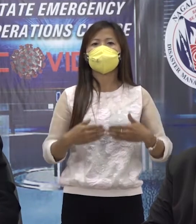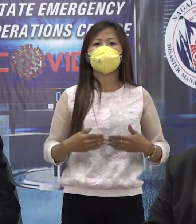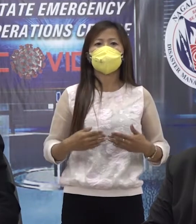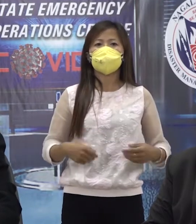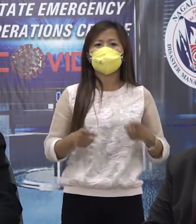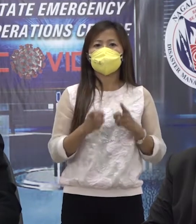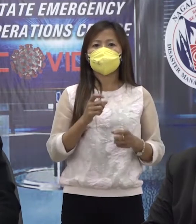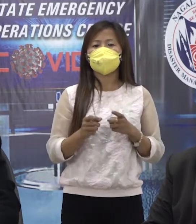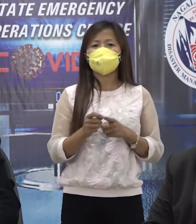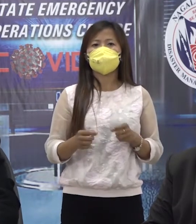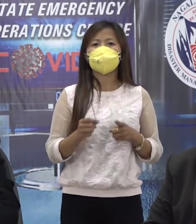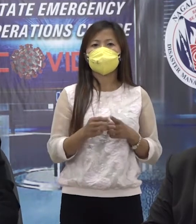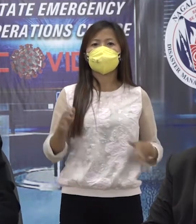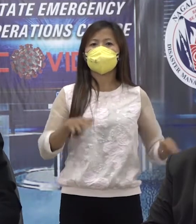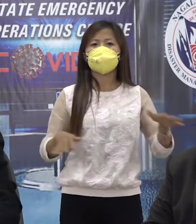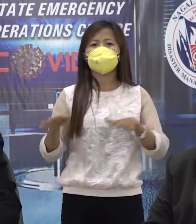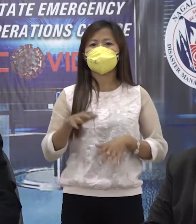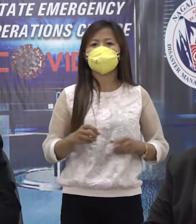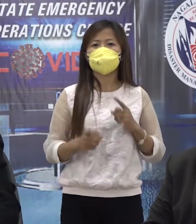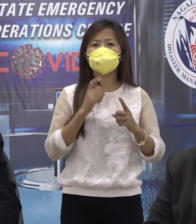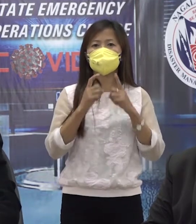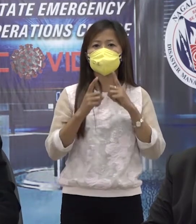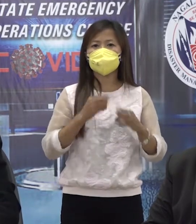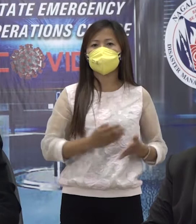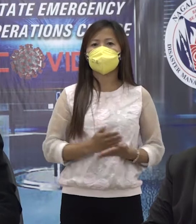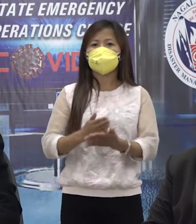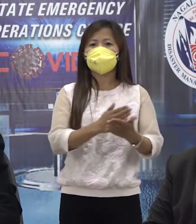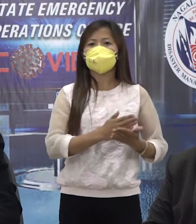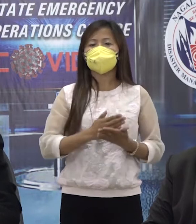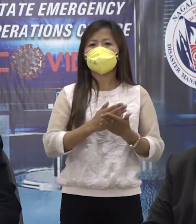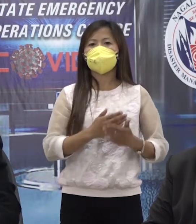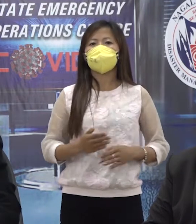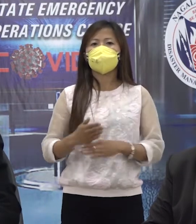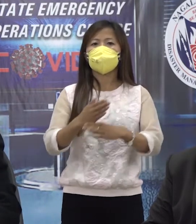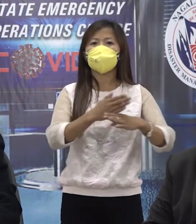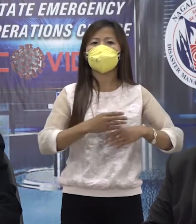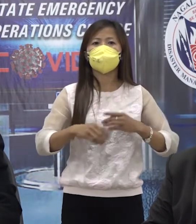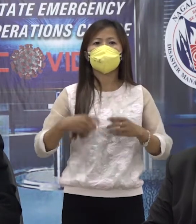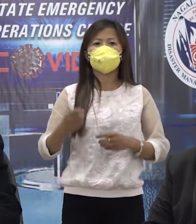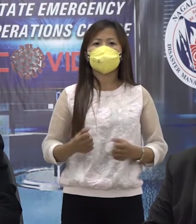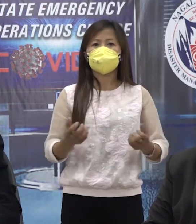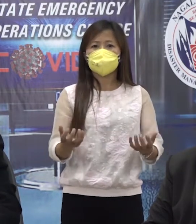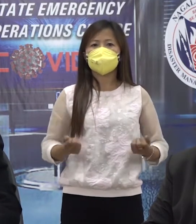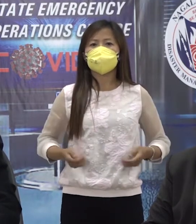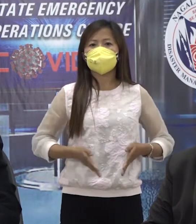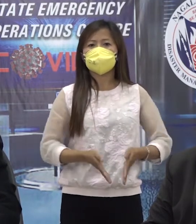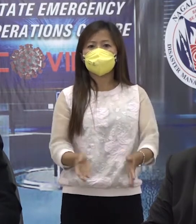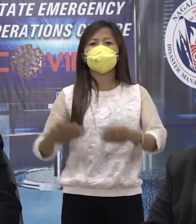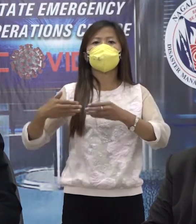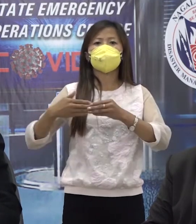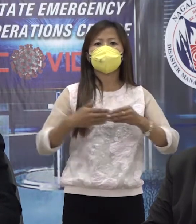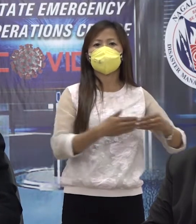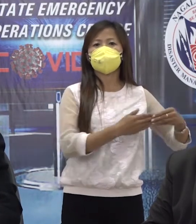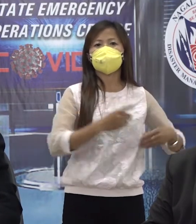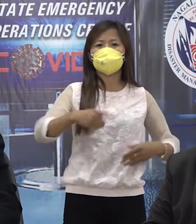the discussion, shared opinions on the strategy to be allowed for further improving